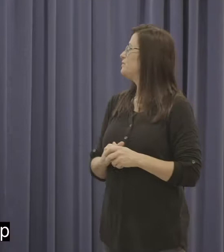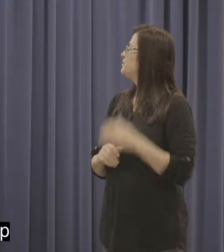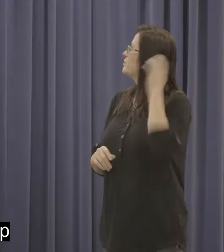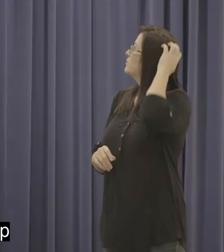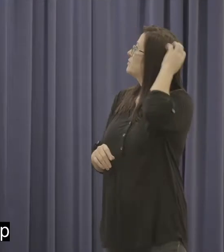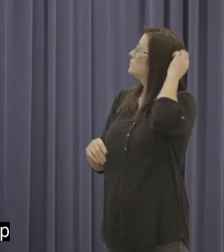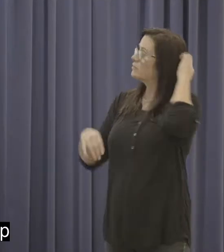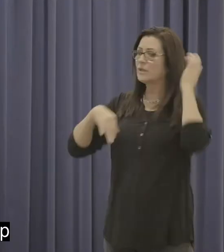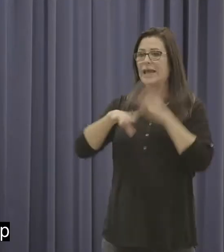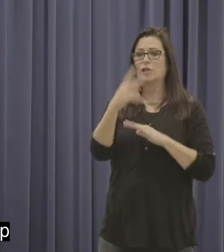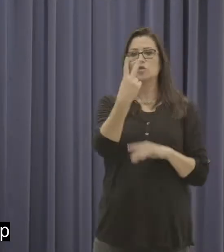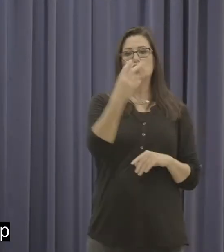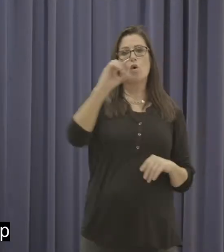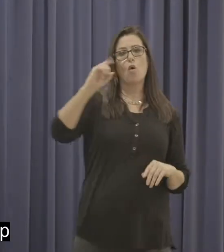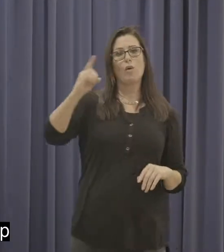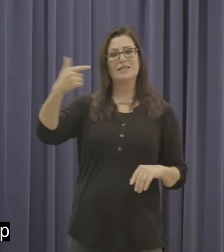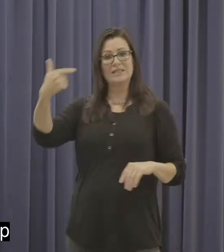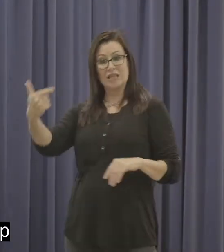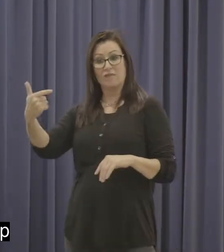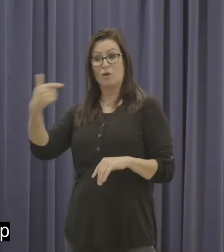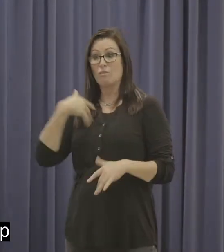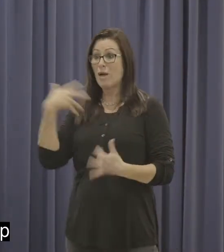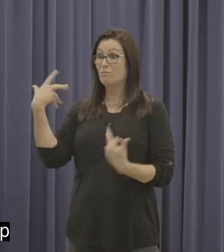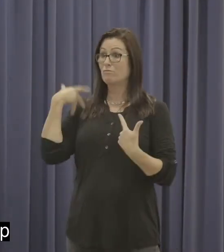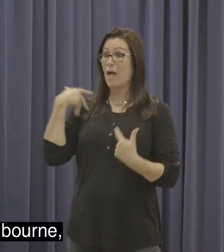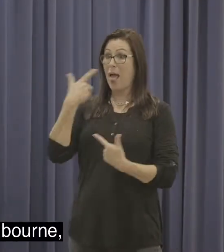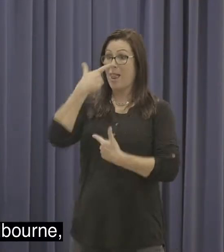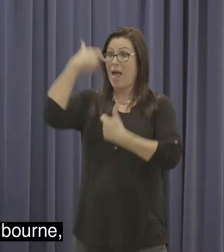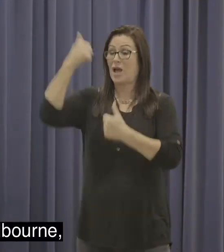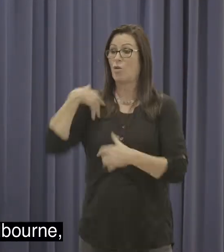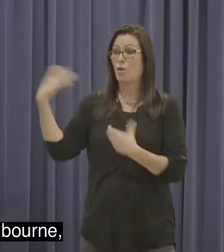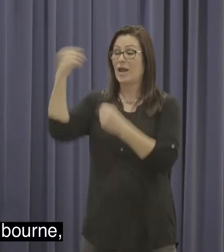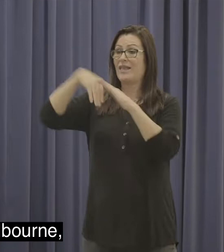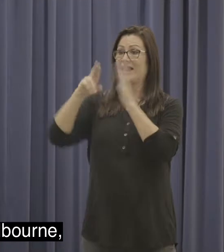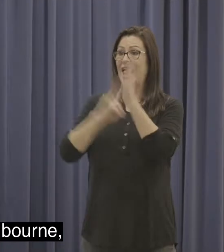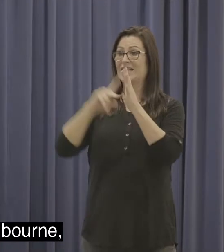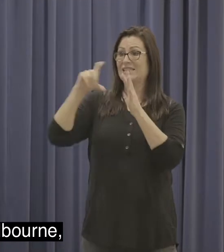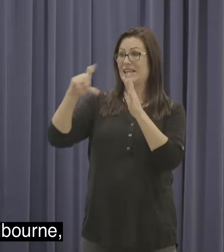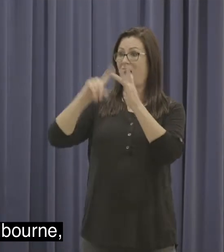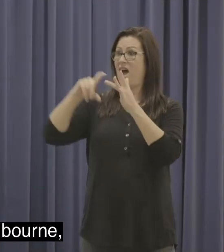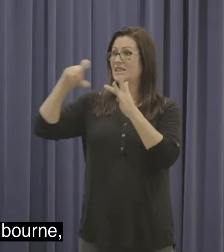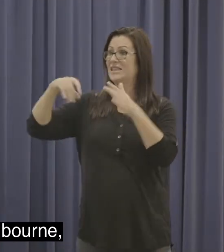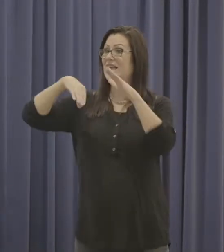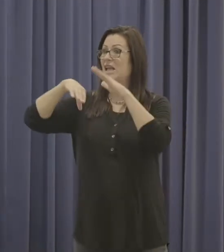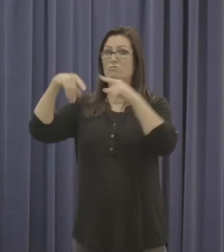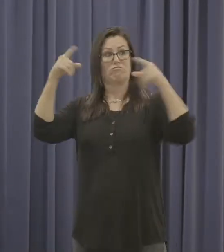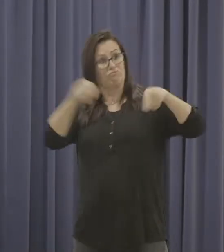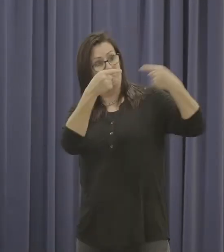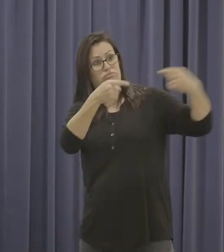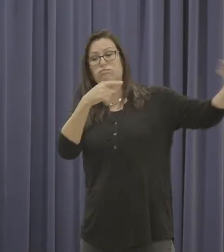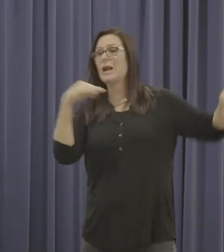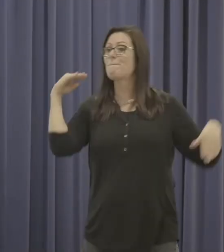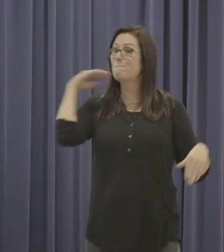In 2017, we were lucky enough to win the Webby Cup in the NCIC tournament over in Melbourne, a